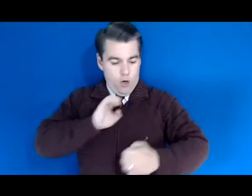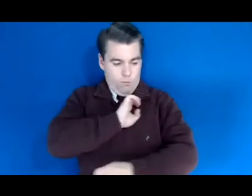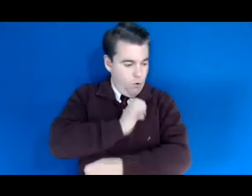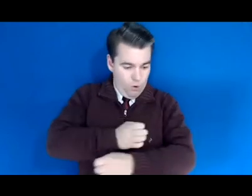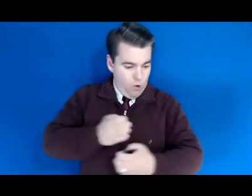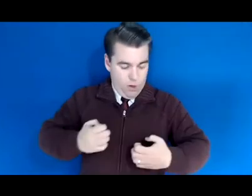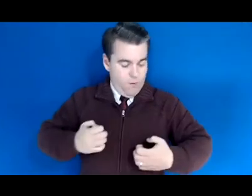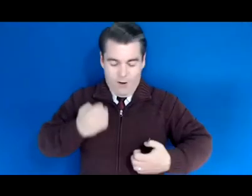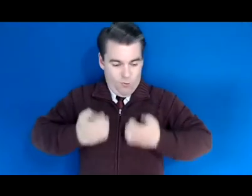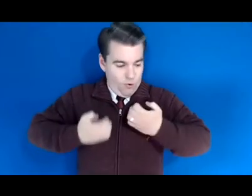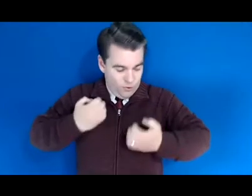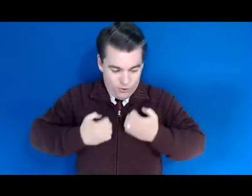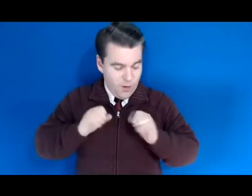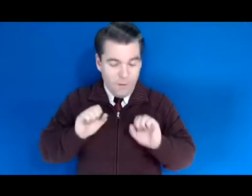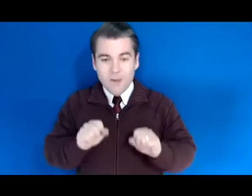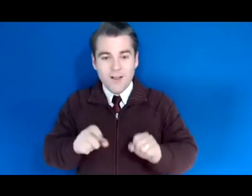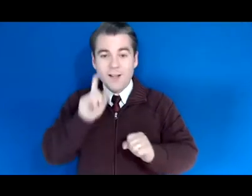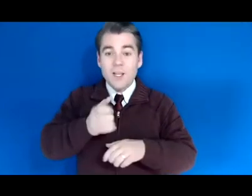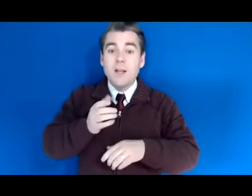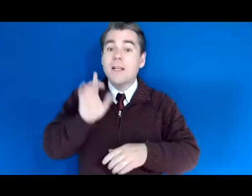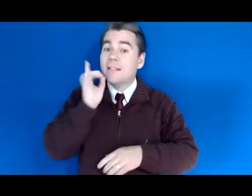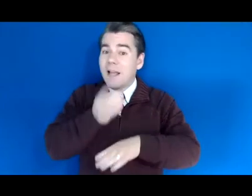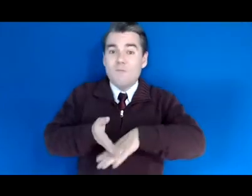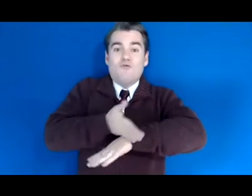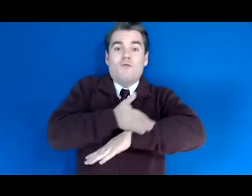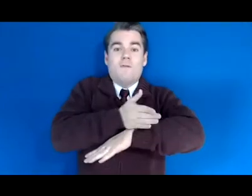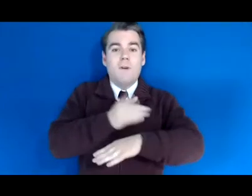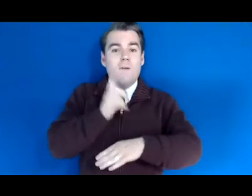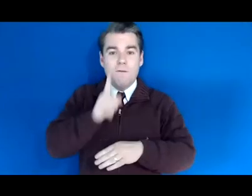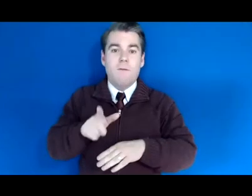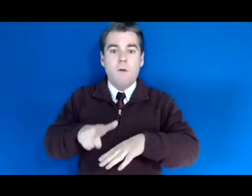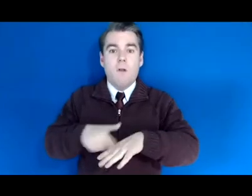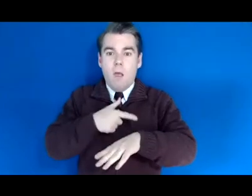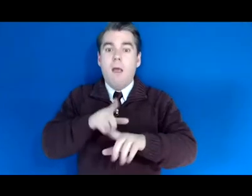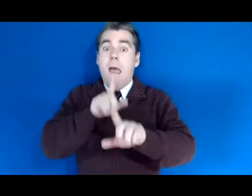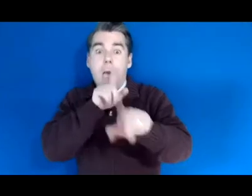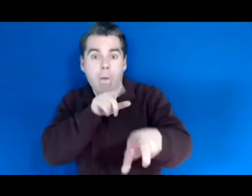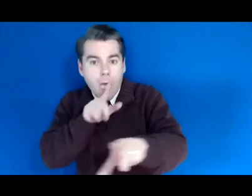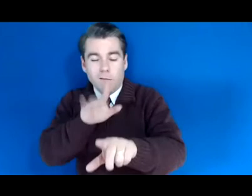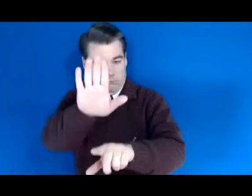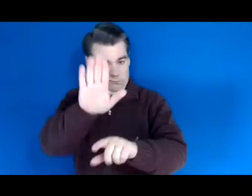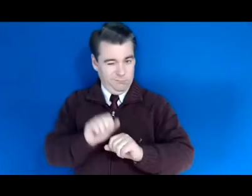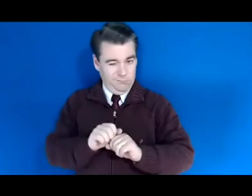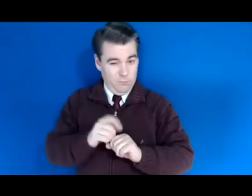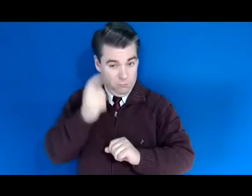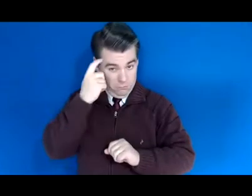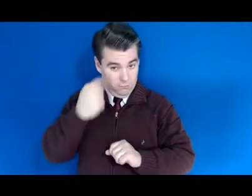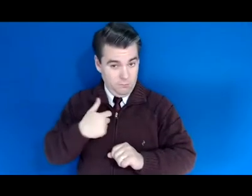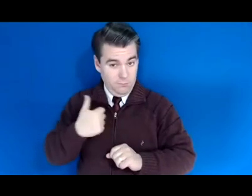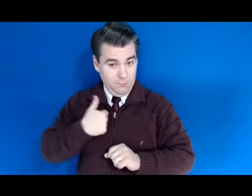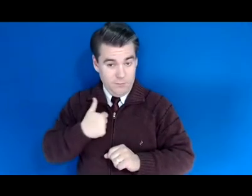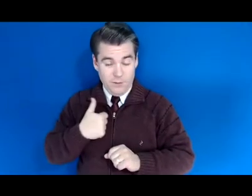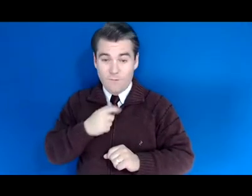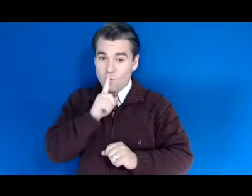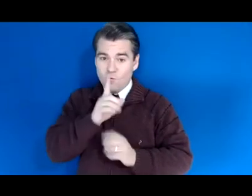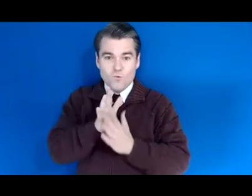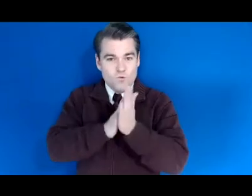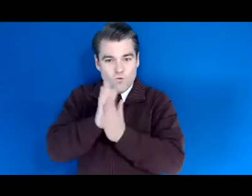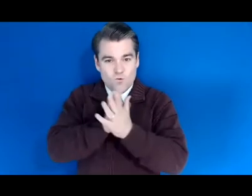diet. So for the epic length answers, can you tell I'm rather passionate about